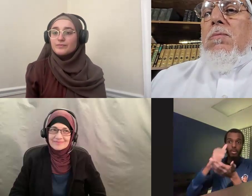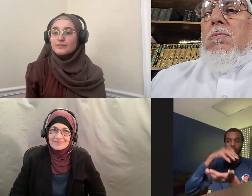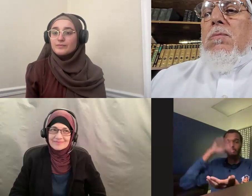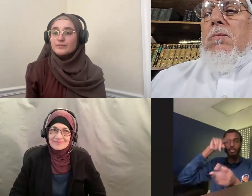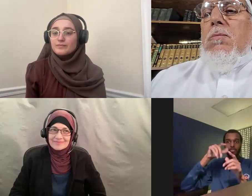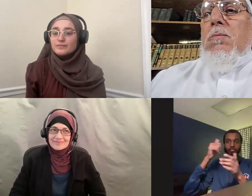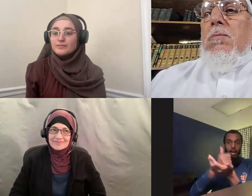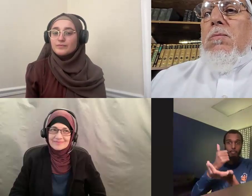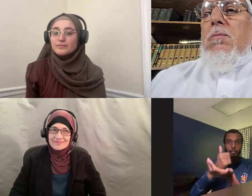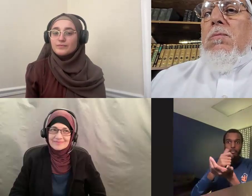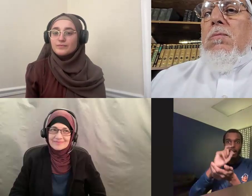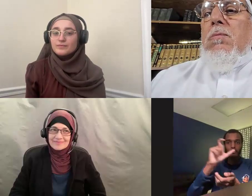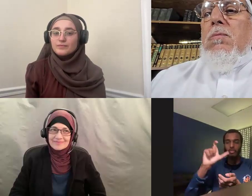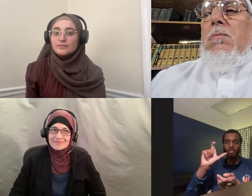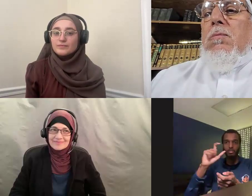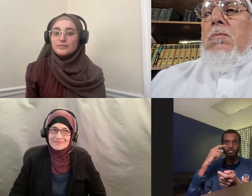Just a little bit off topic.